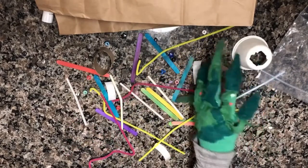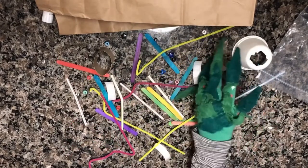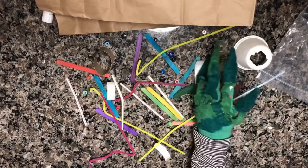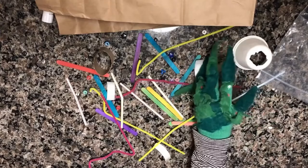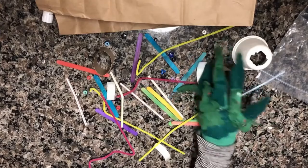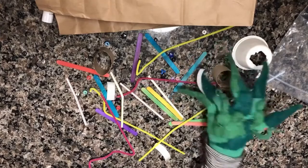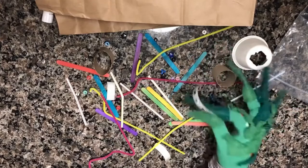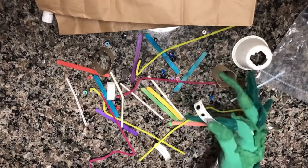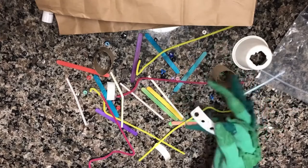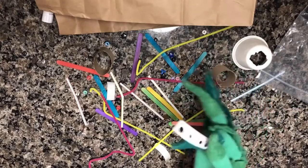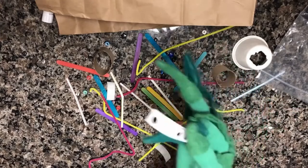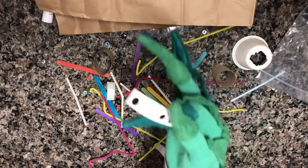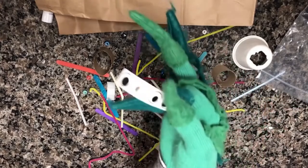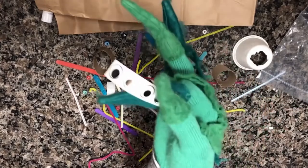Oh, what's this? Oh,